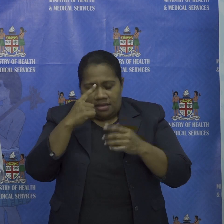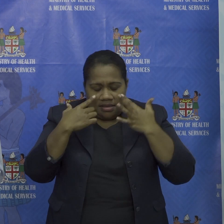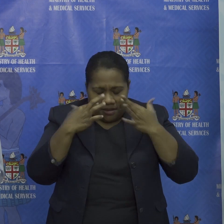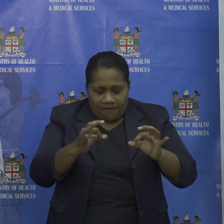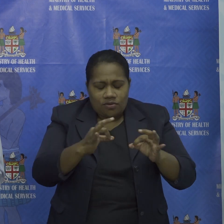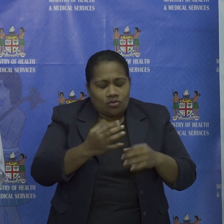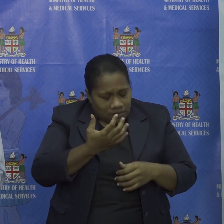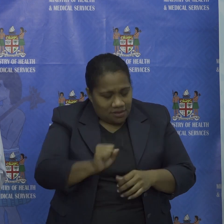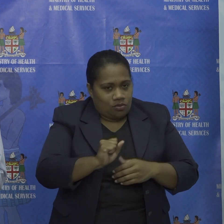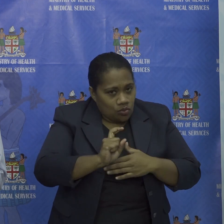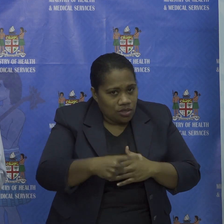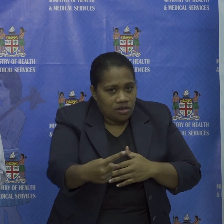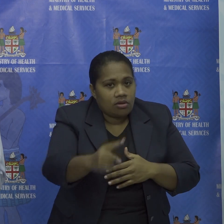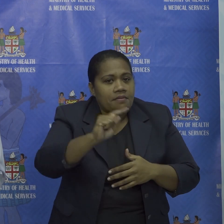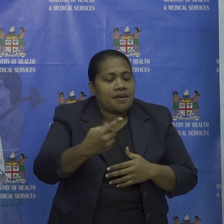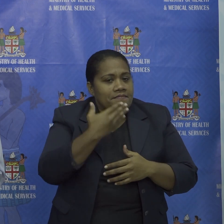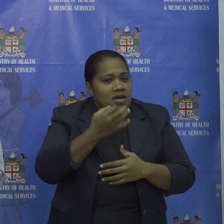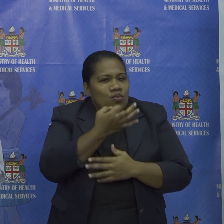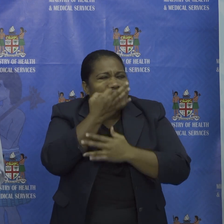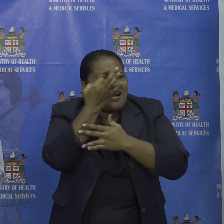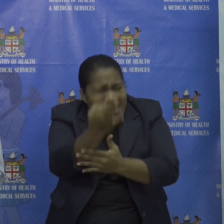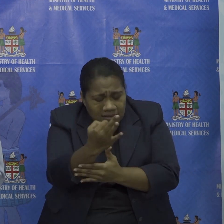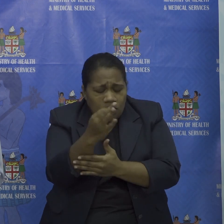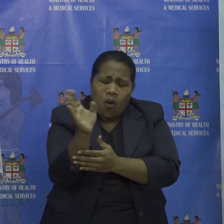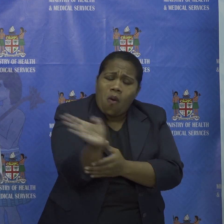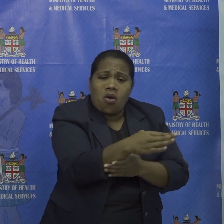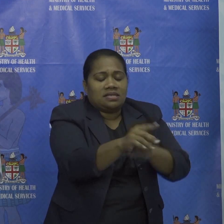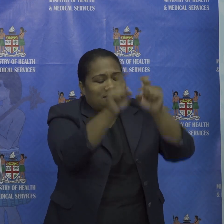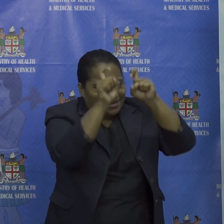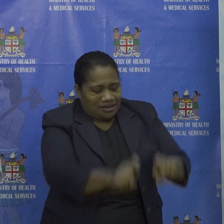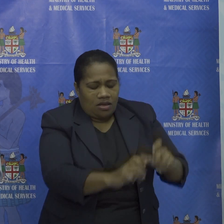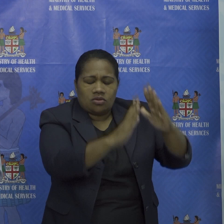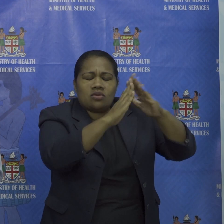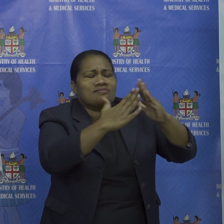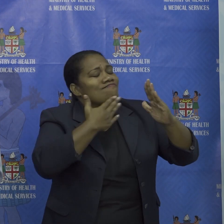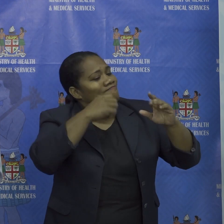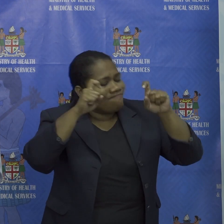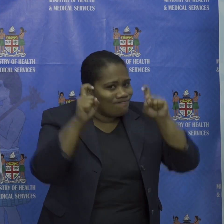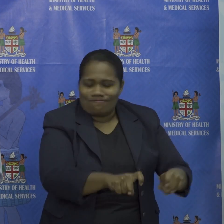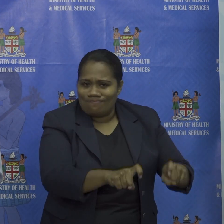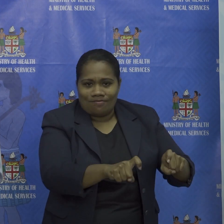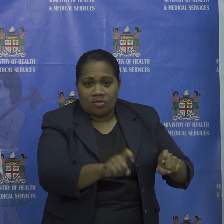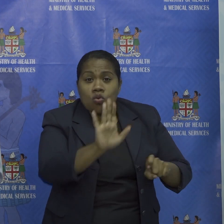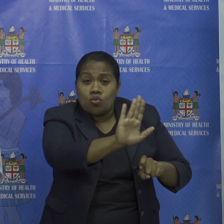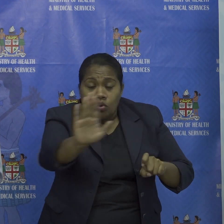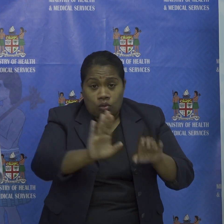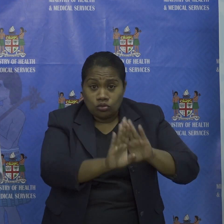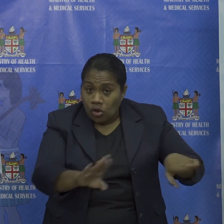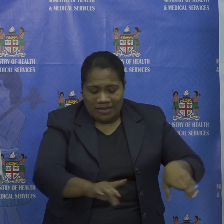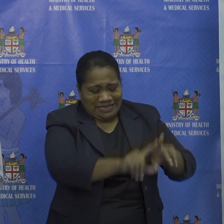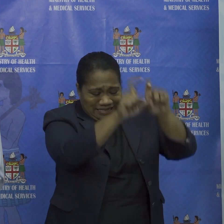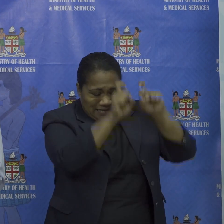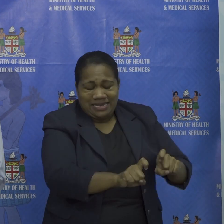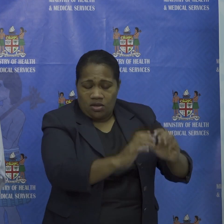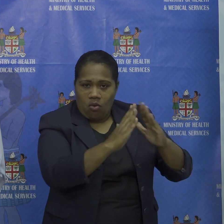But we are urging everyone to please stay at home. Make this a family weekend. Keep your children with you.